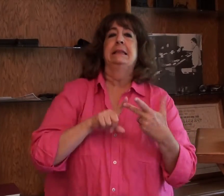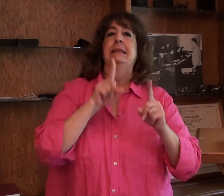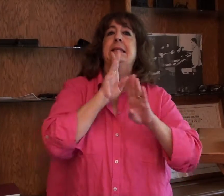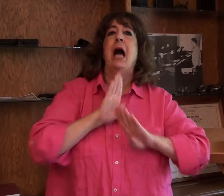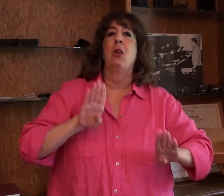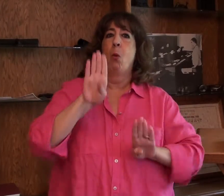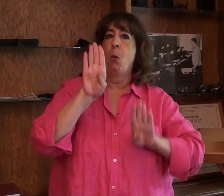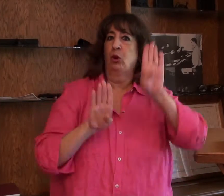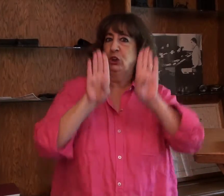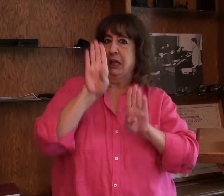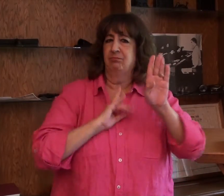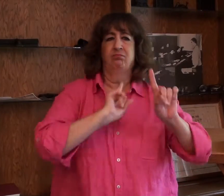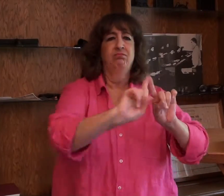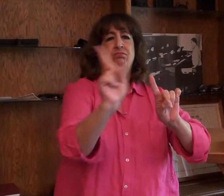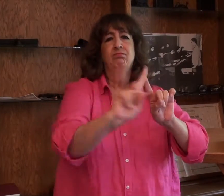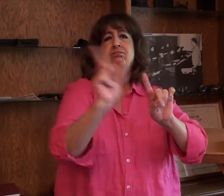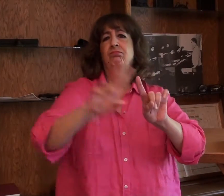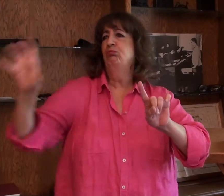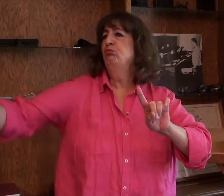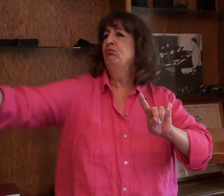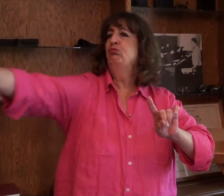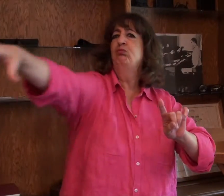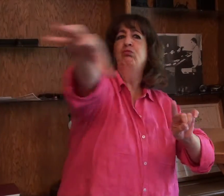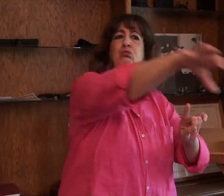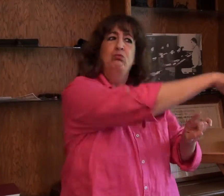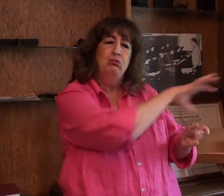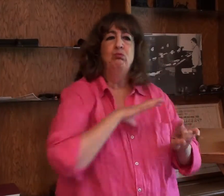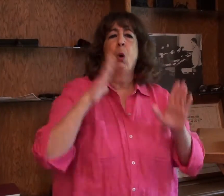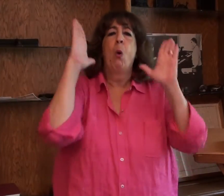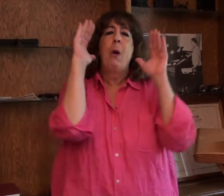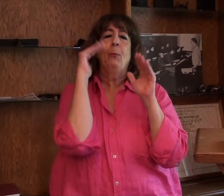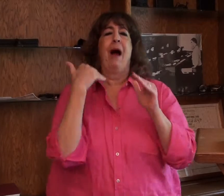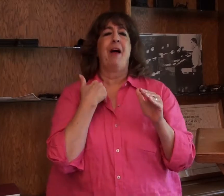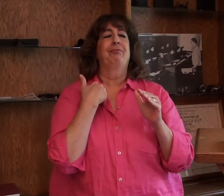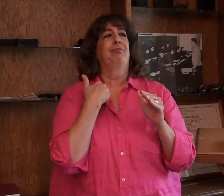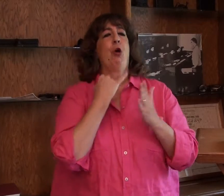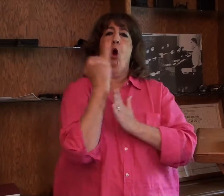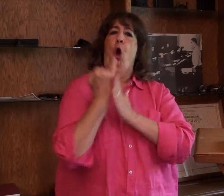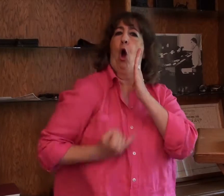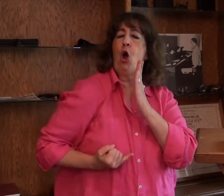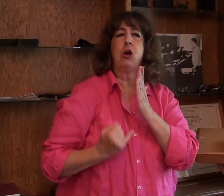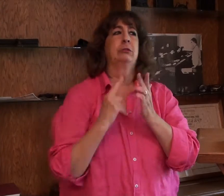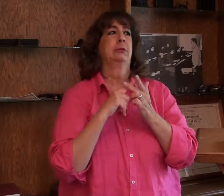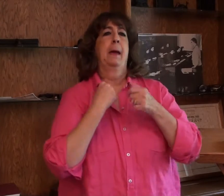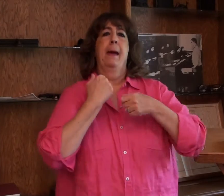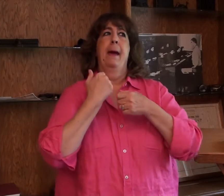just after that, we will have a silent auction. Hopefully, we'll have